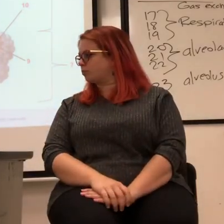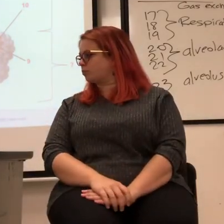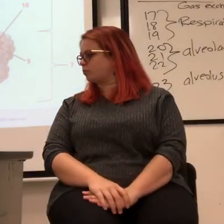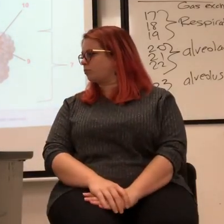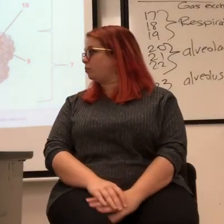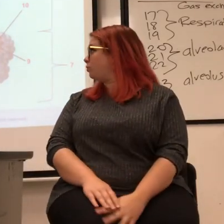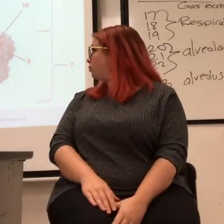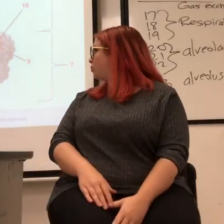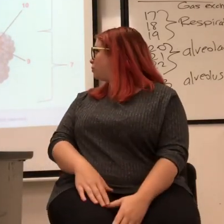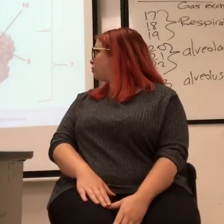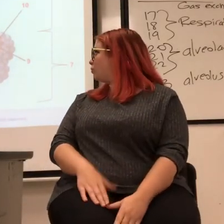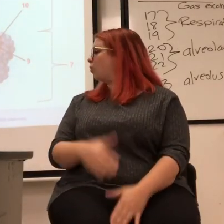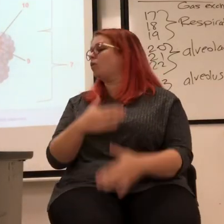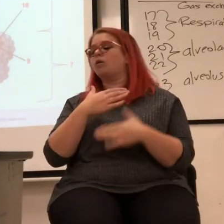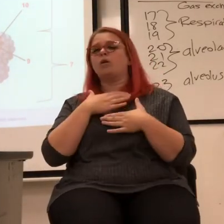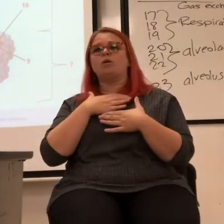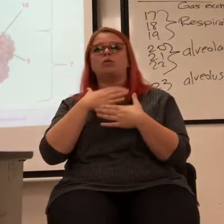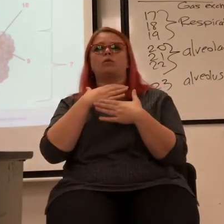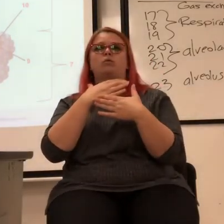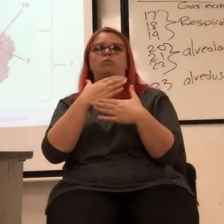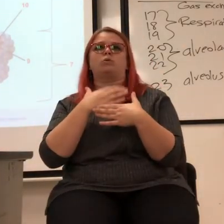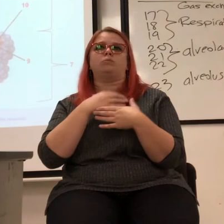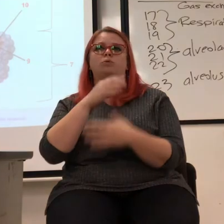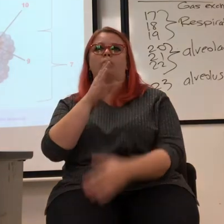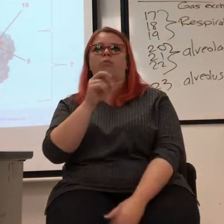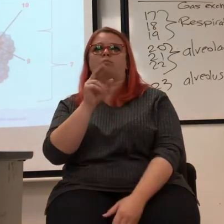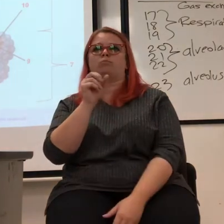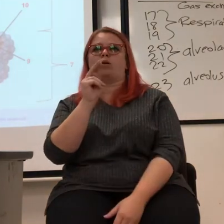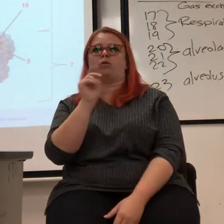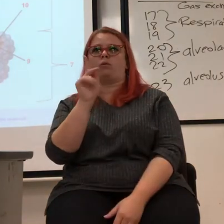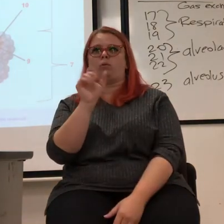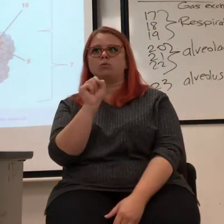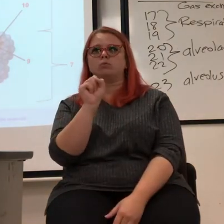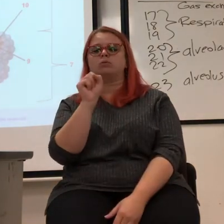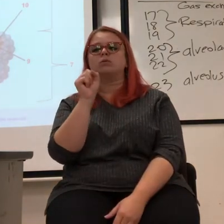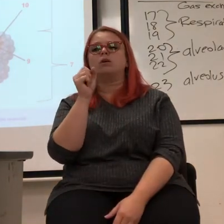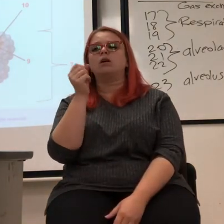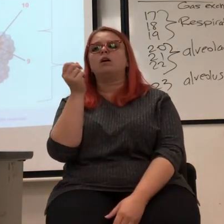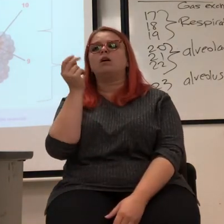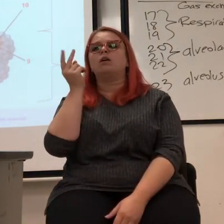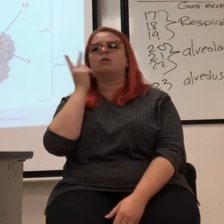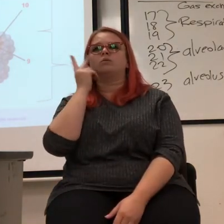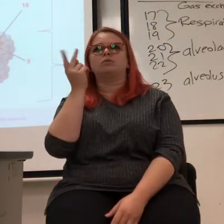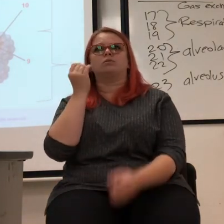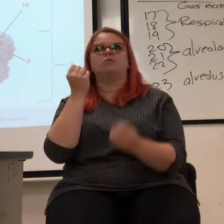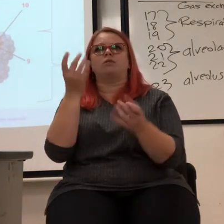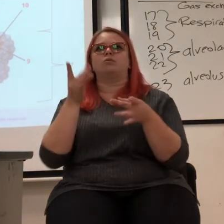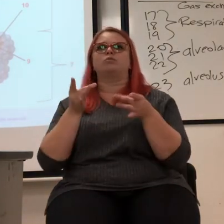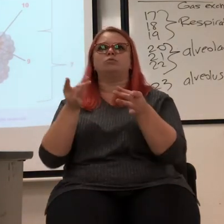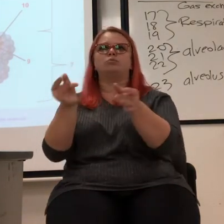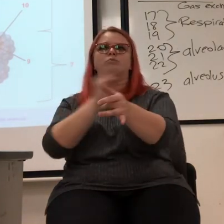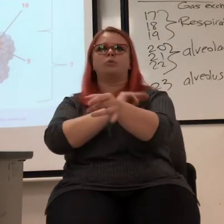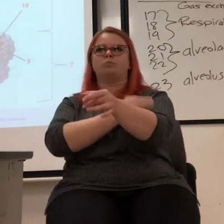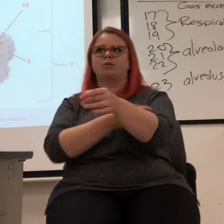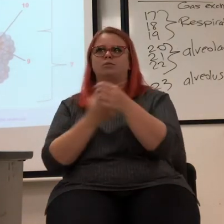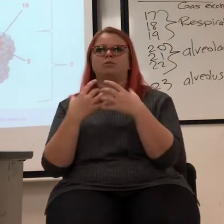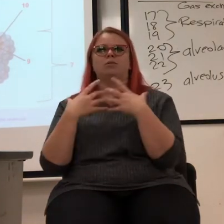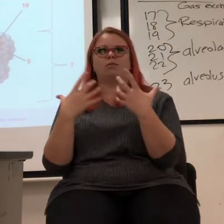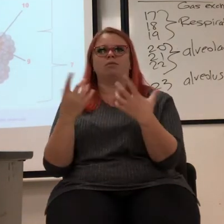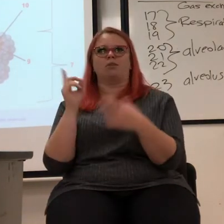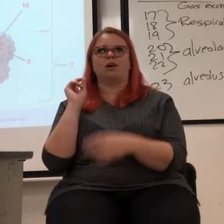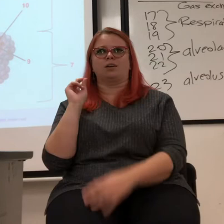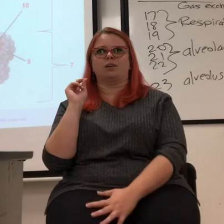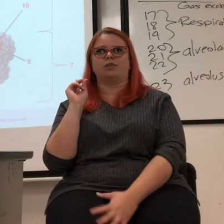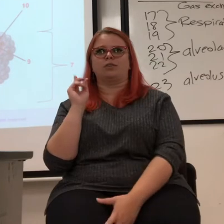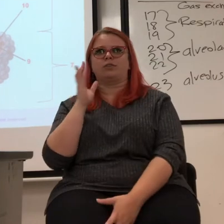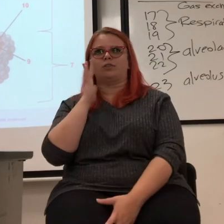The respiratory bronchioles, you can see there's a lot of smooth muscle there. That